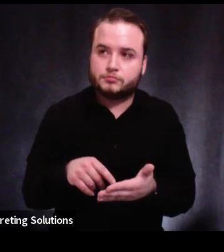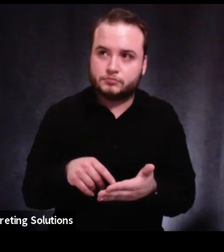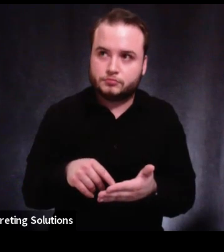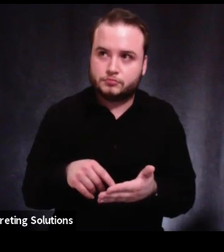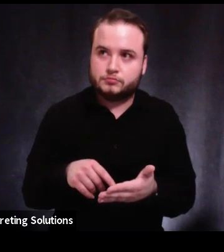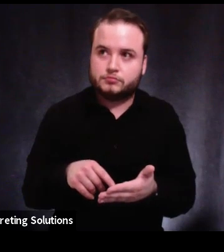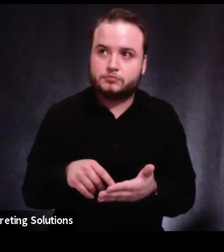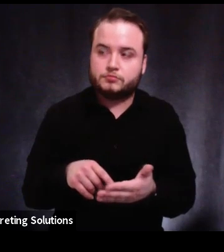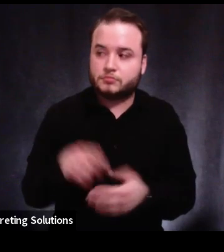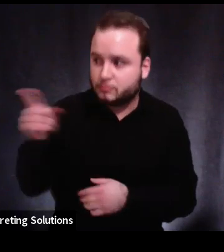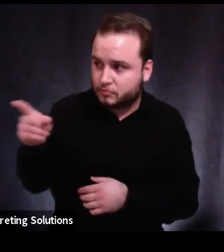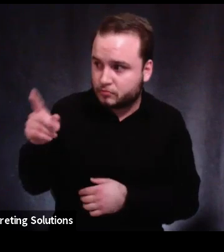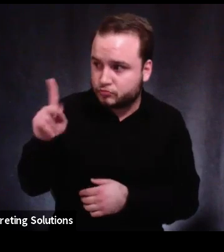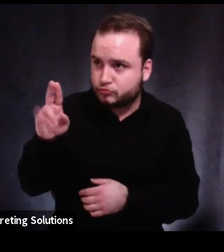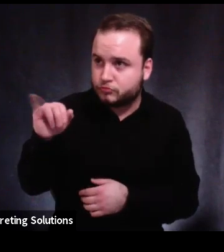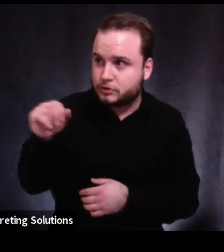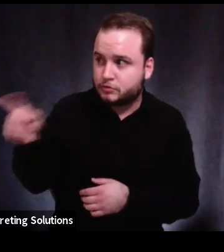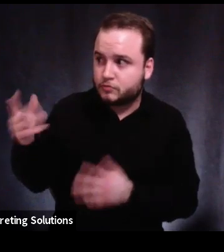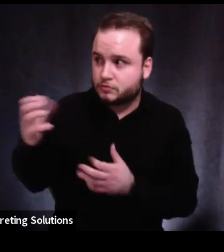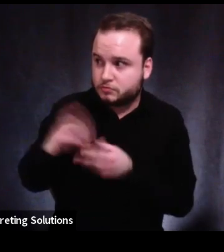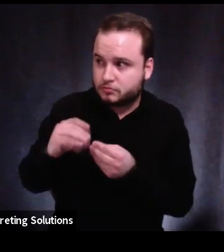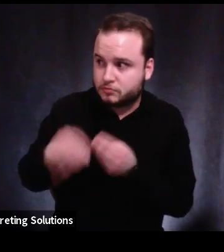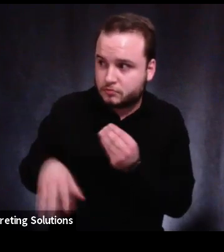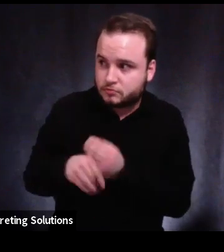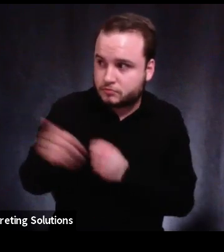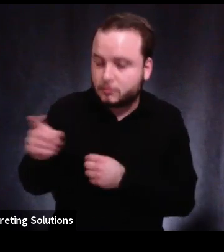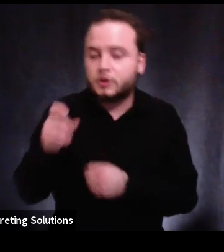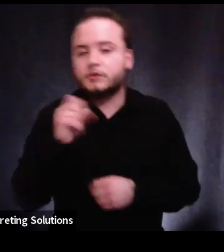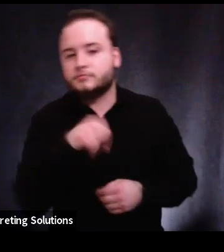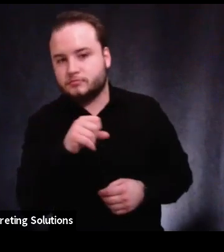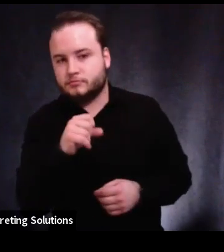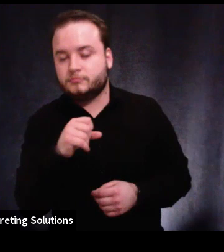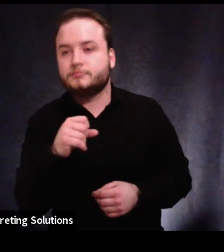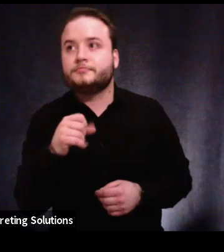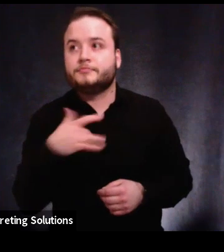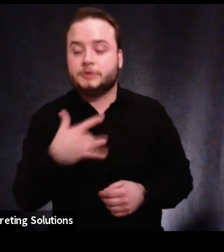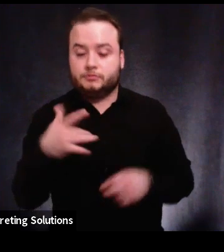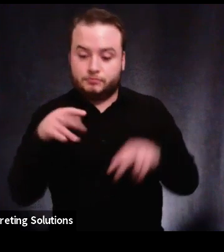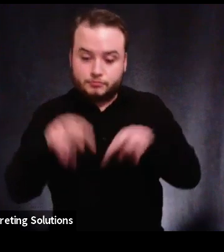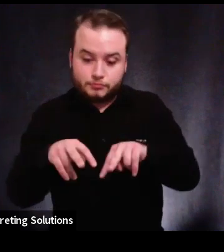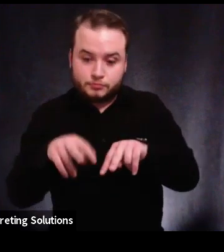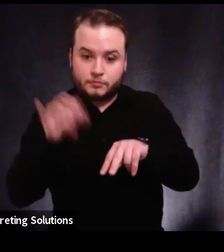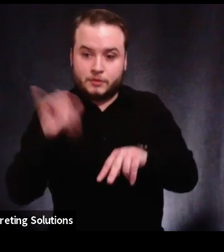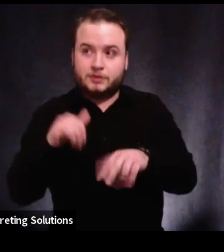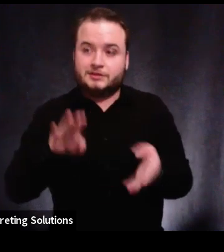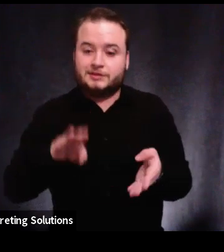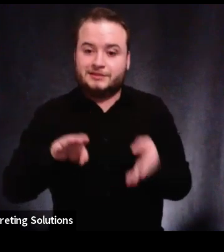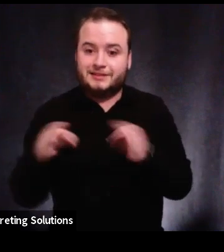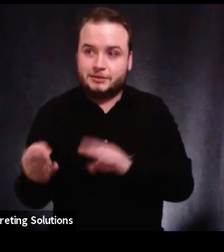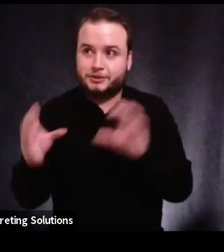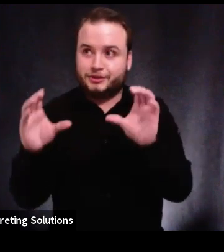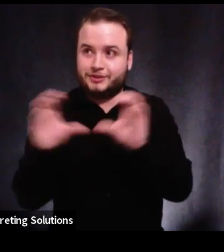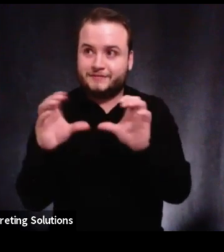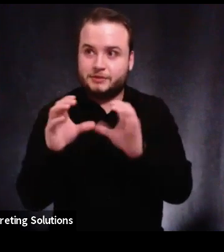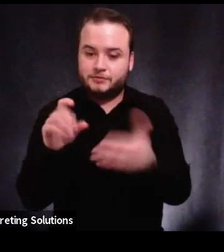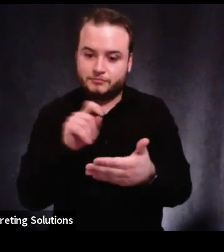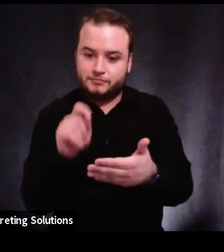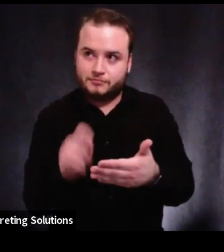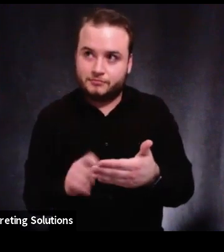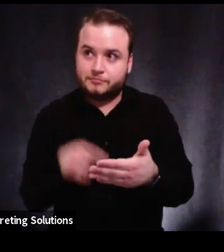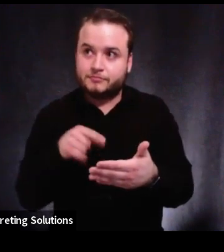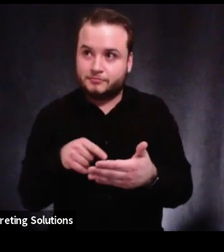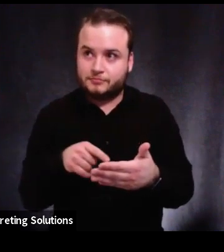death certificates is something that we will be doing. Right now, the deaths that we are counting are deaths that are